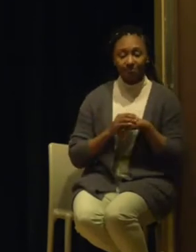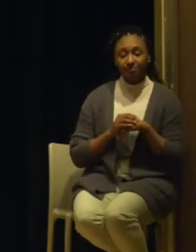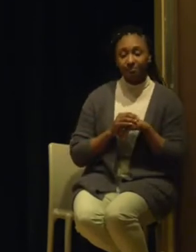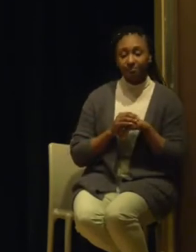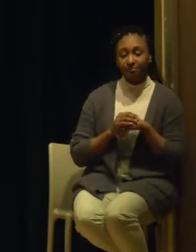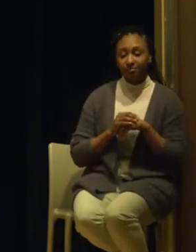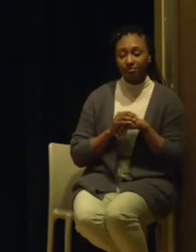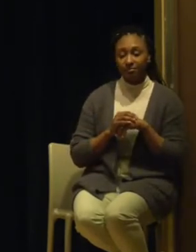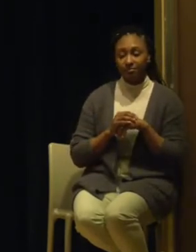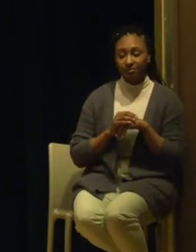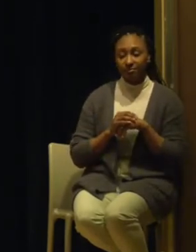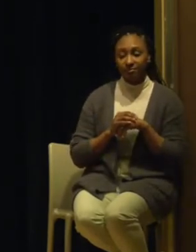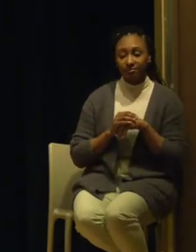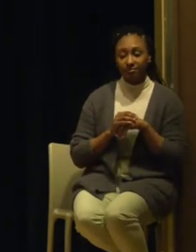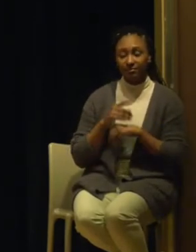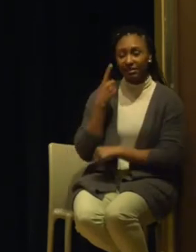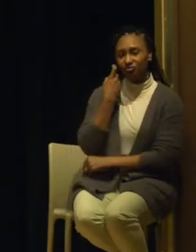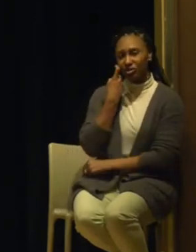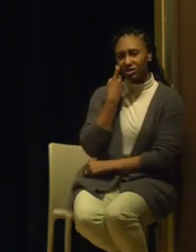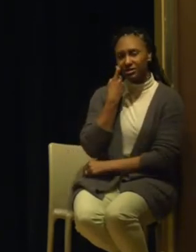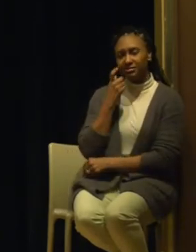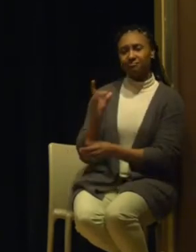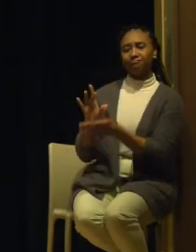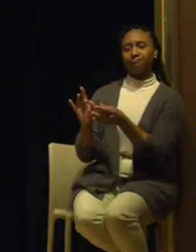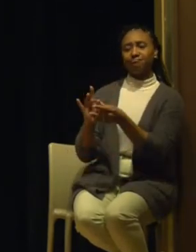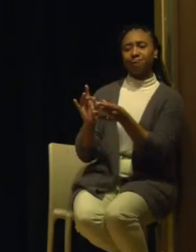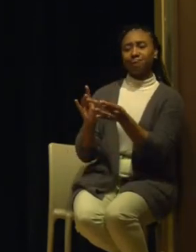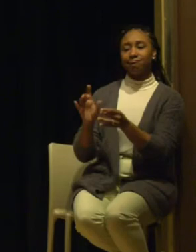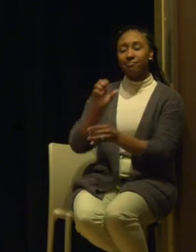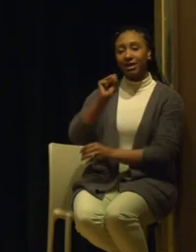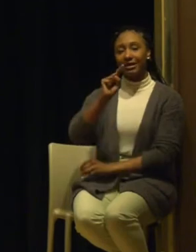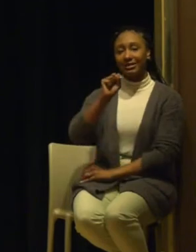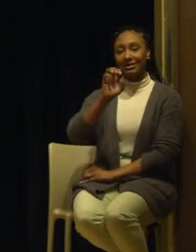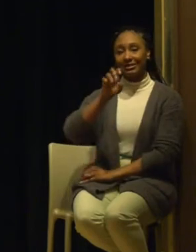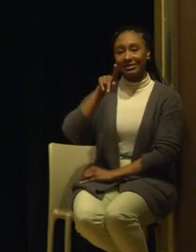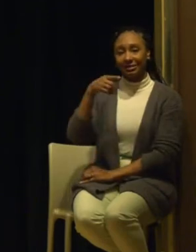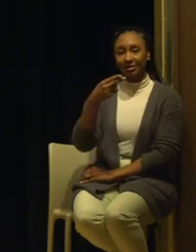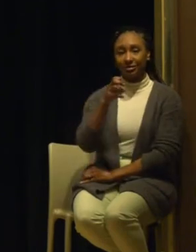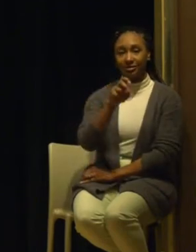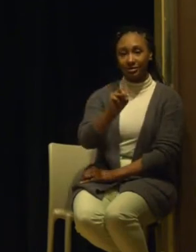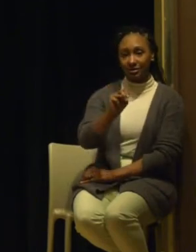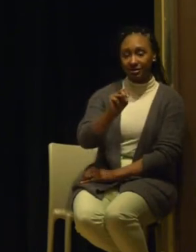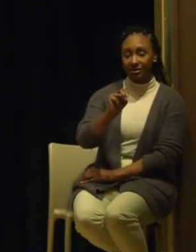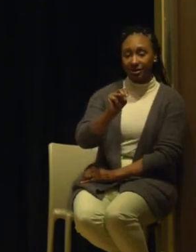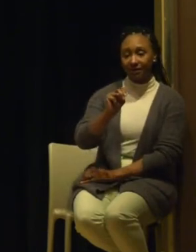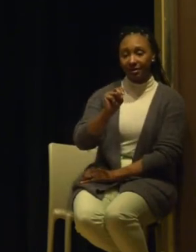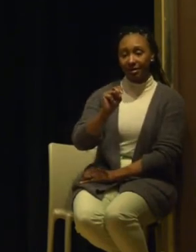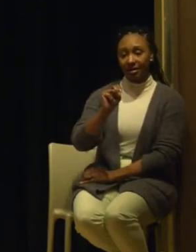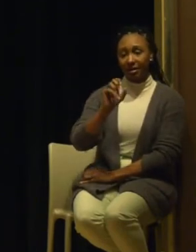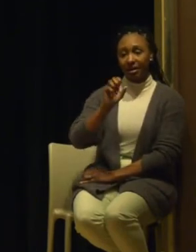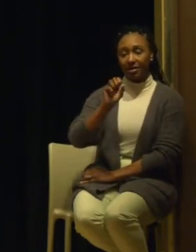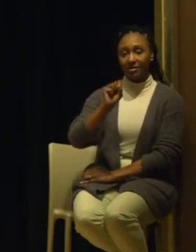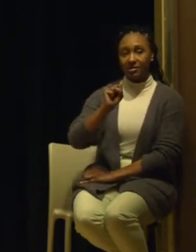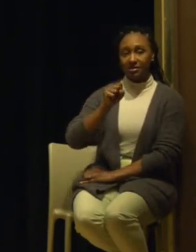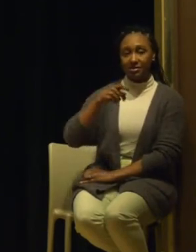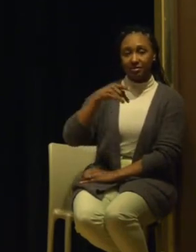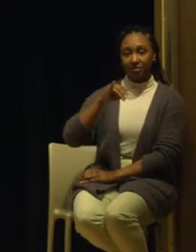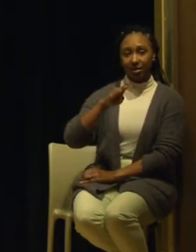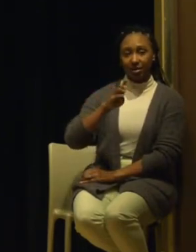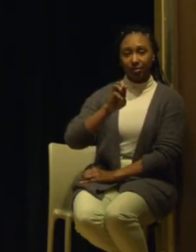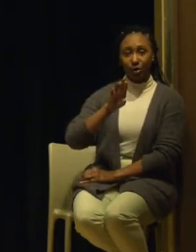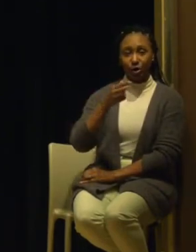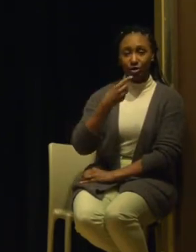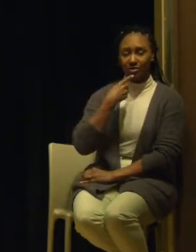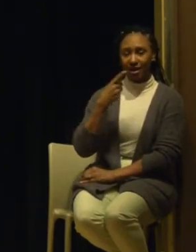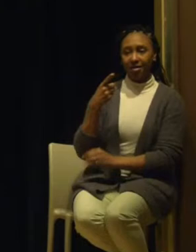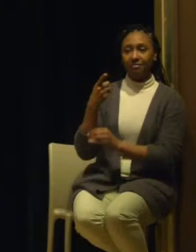And then recently I heard Steven Spielberg say, no one knows your story until you tell them. Mm-hmm. He said that at the Golden